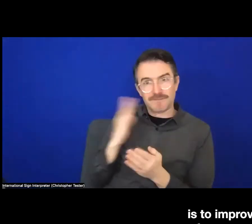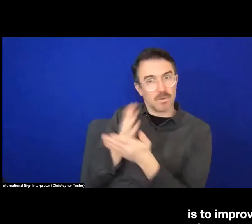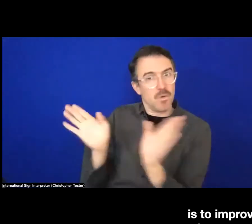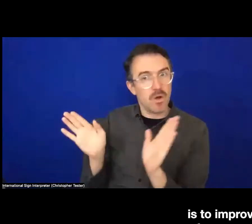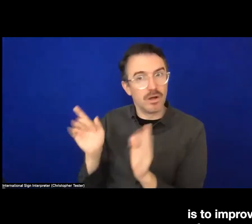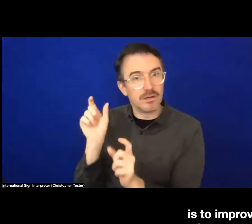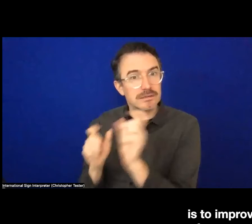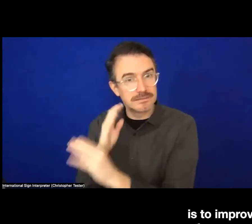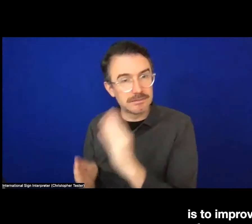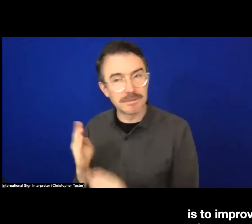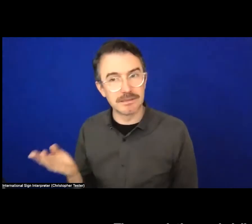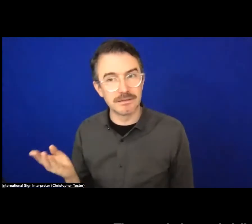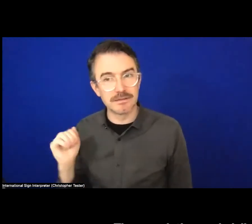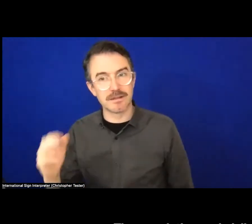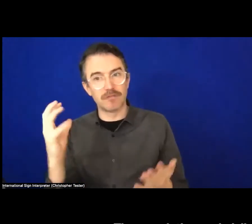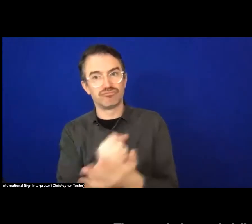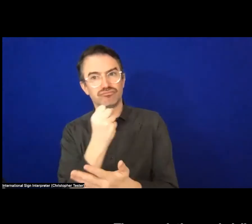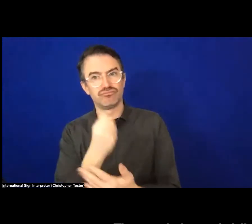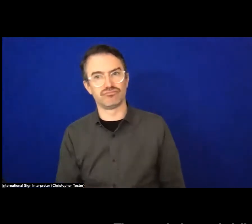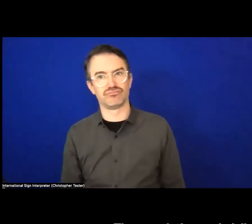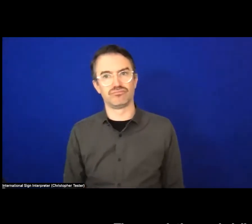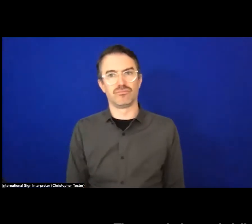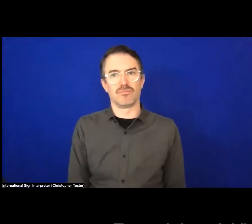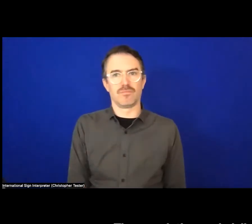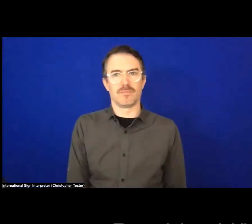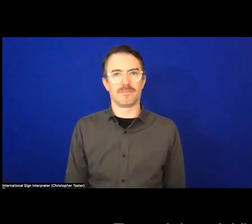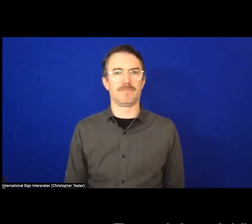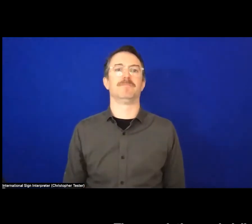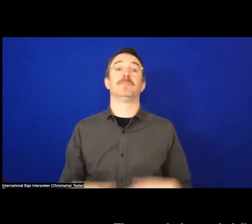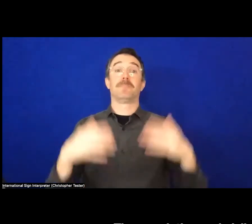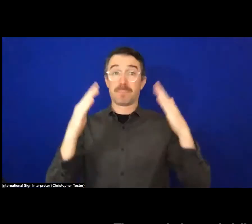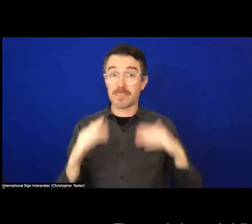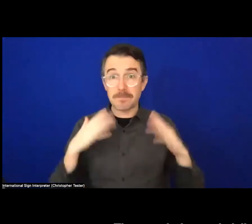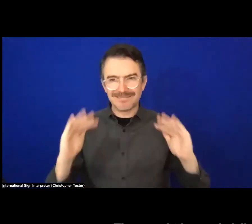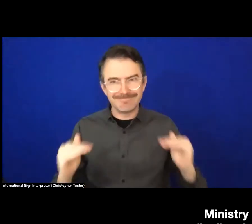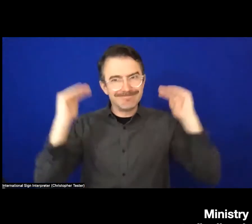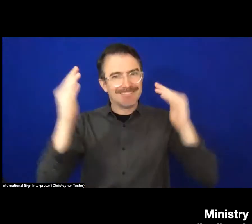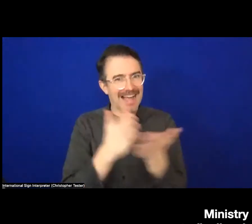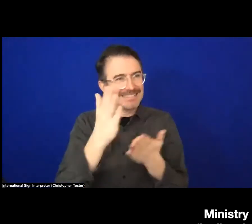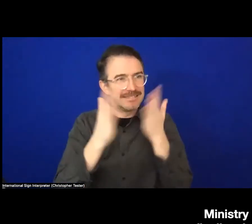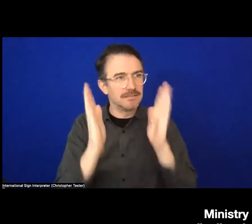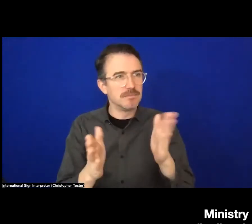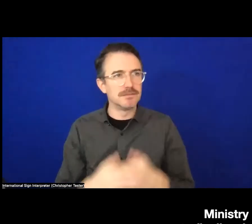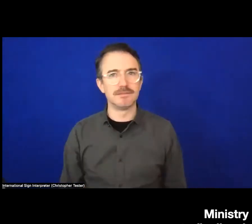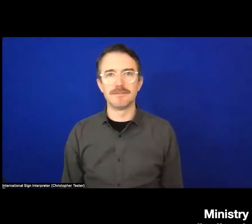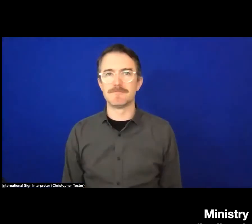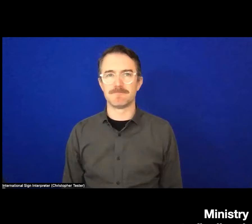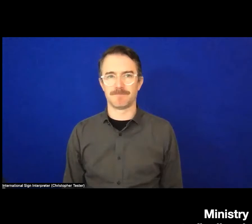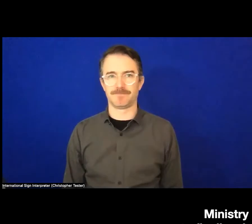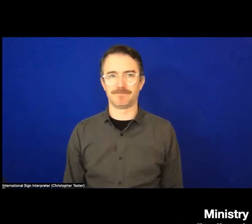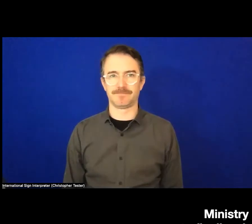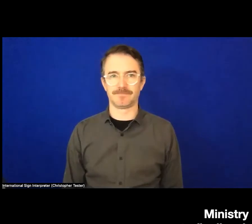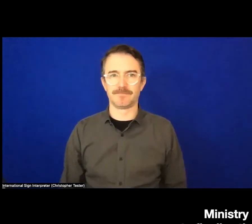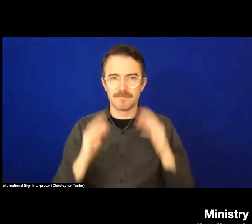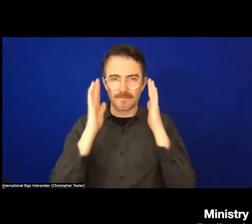civil registry for persons with disability. The DG of Population and Civil Registration of the Home Affairs Ministry